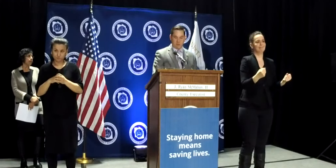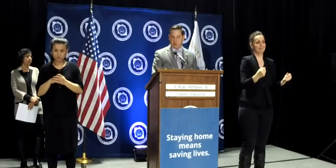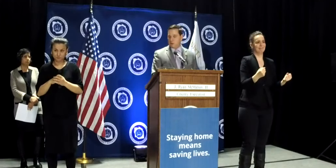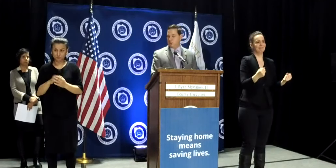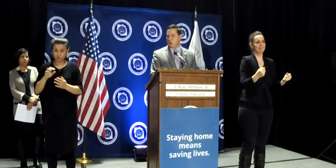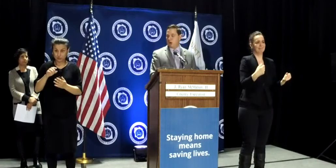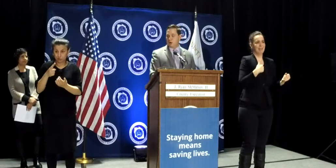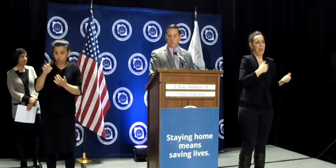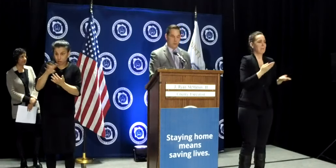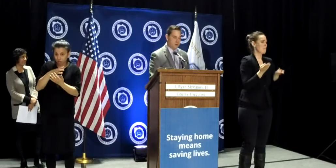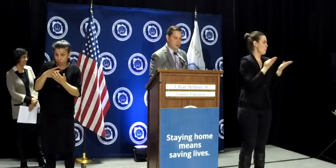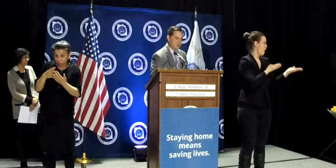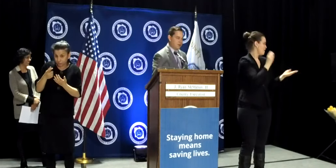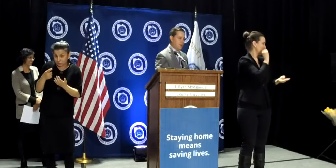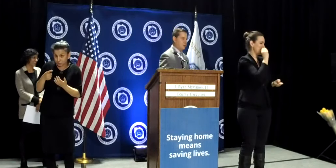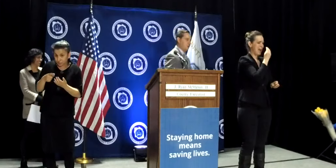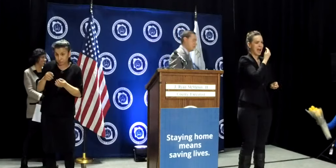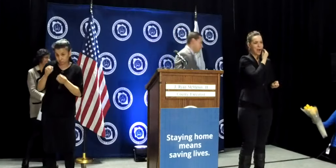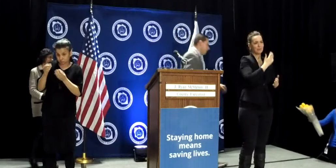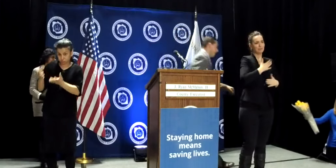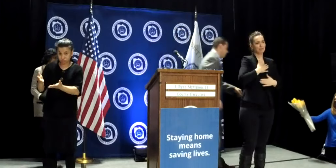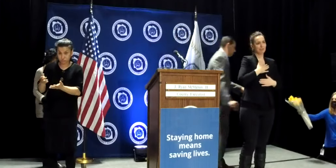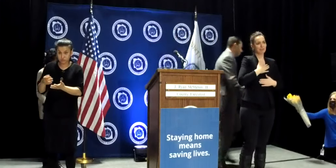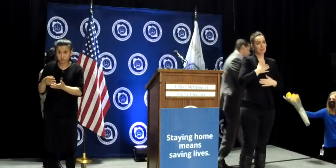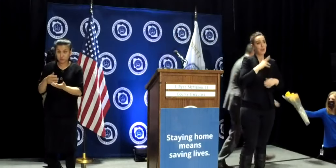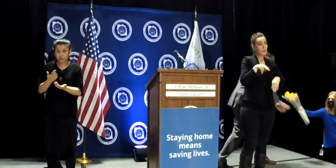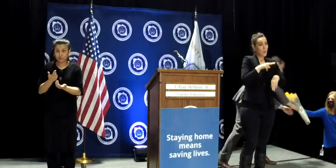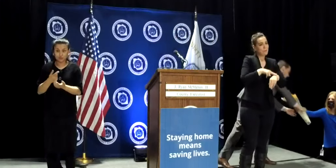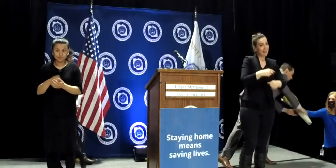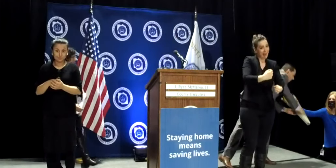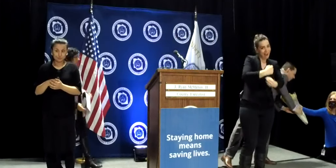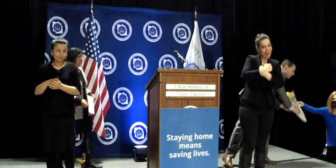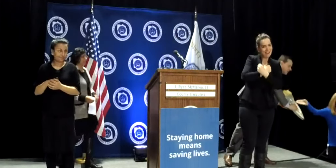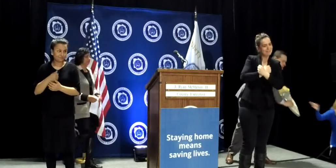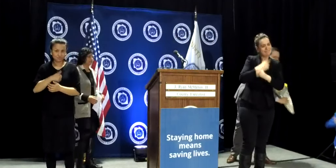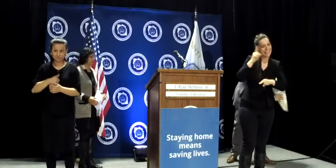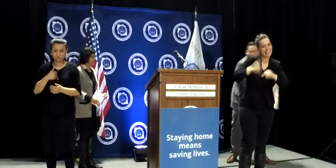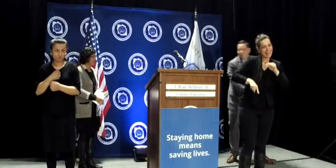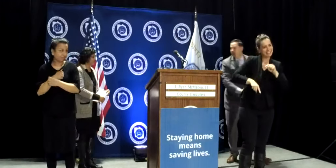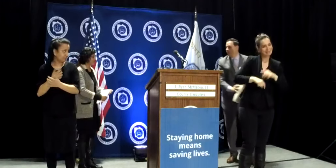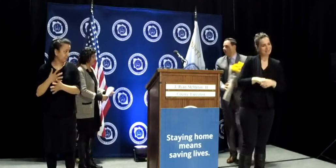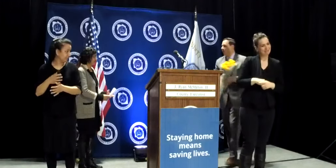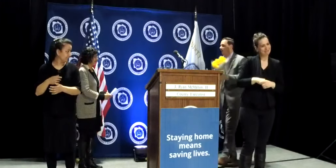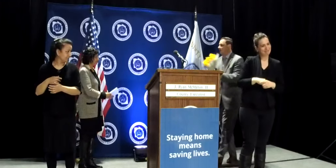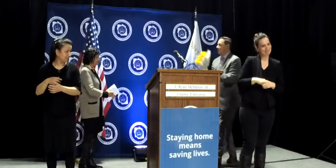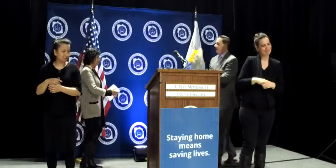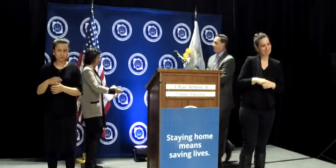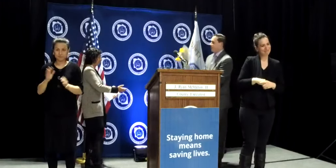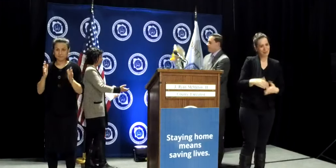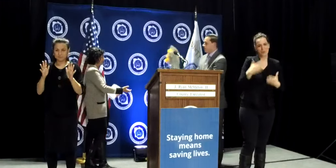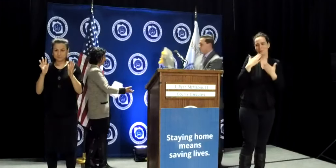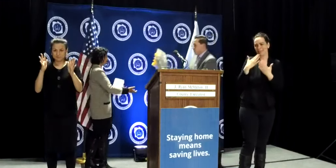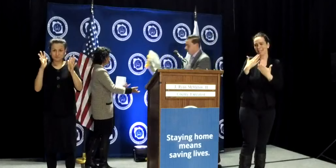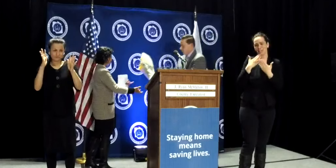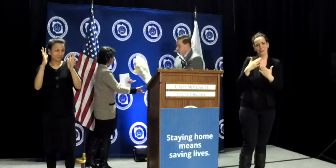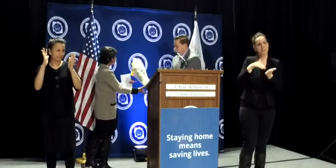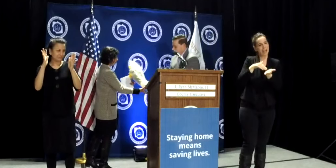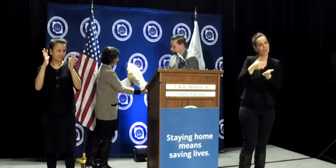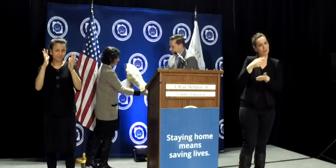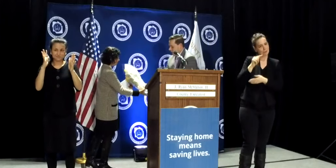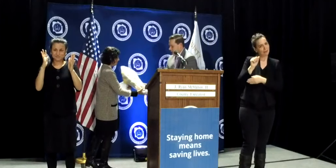flowers. Normally I would give you a hug, but that's not allowed. So thank you for everything you've